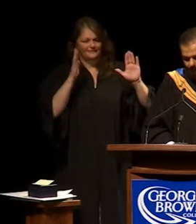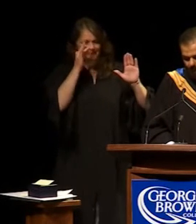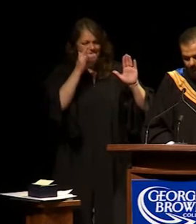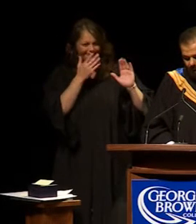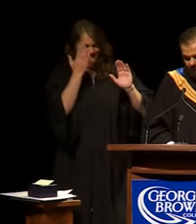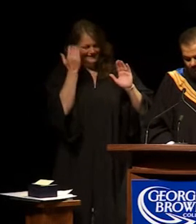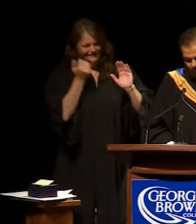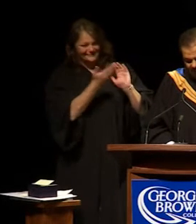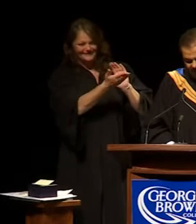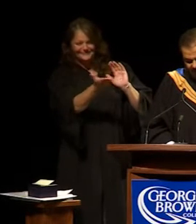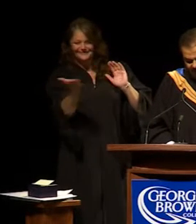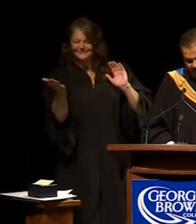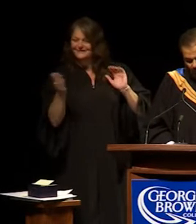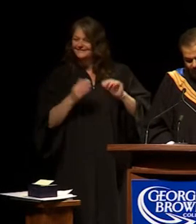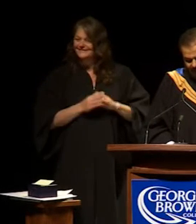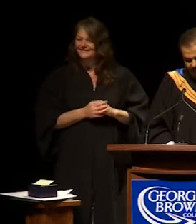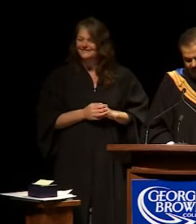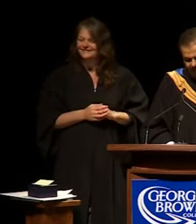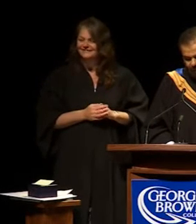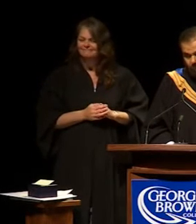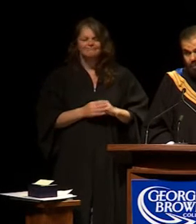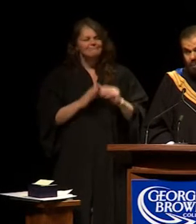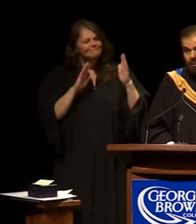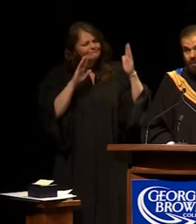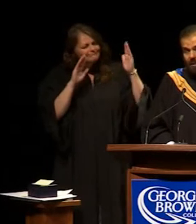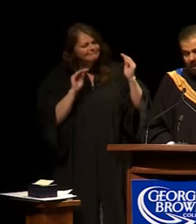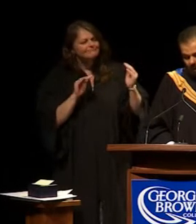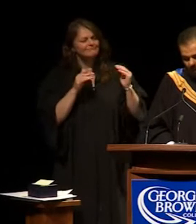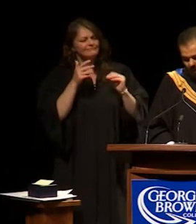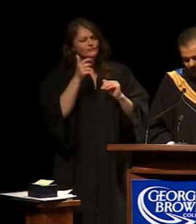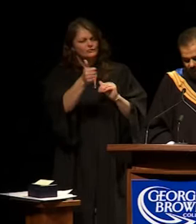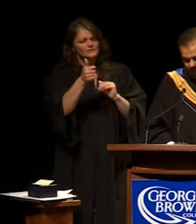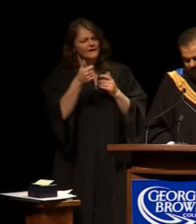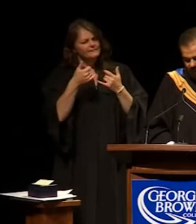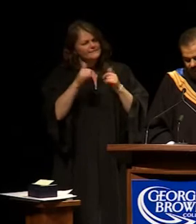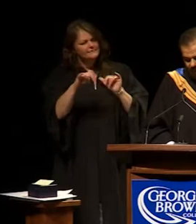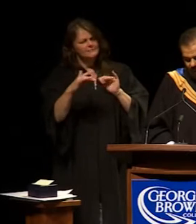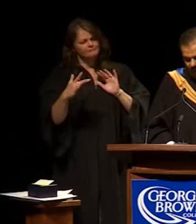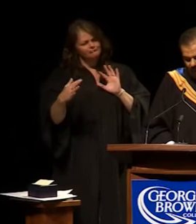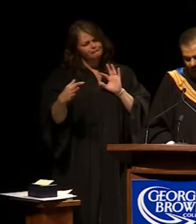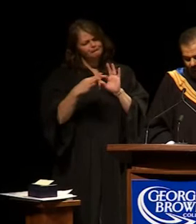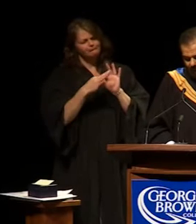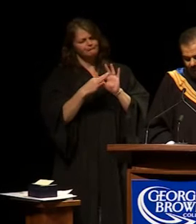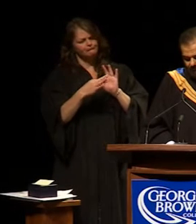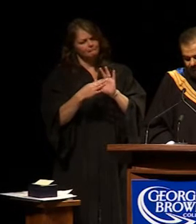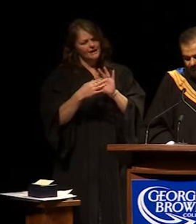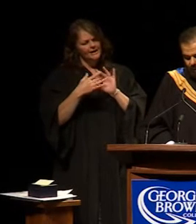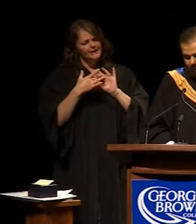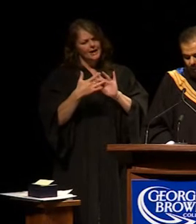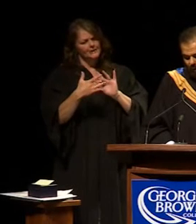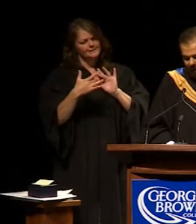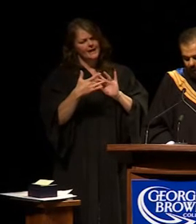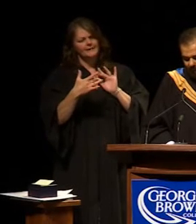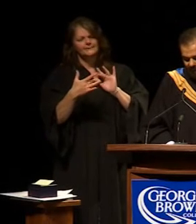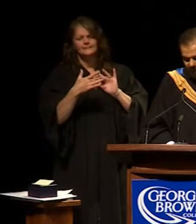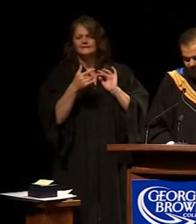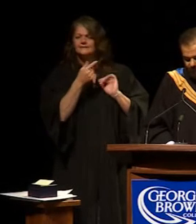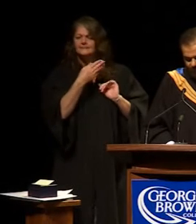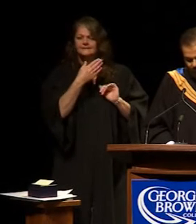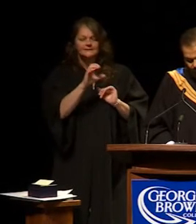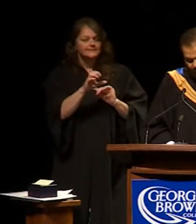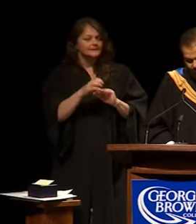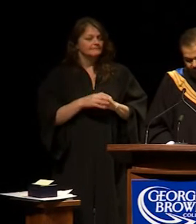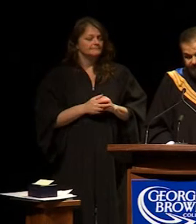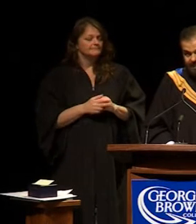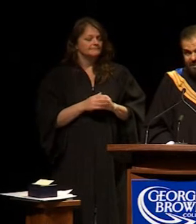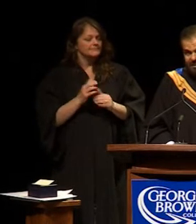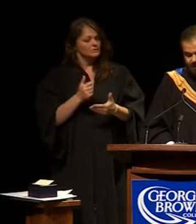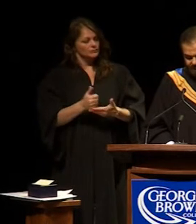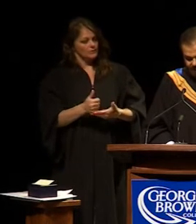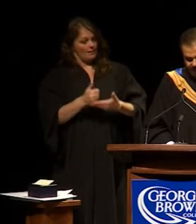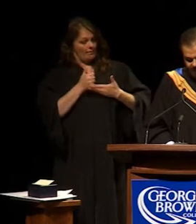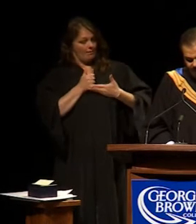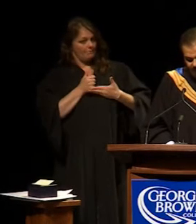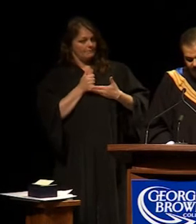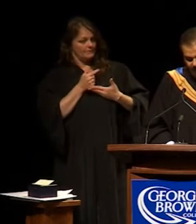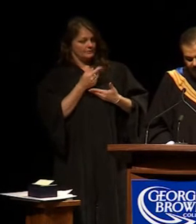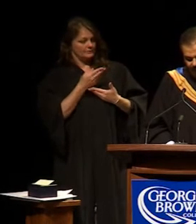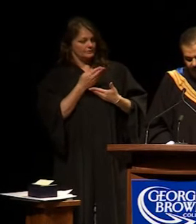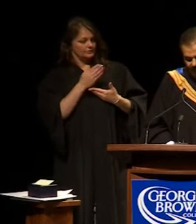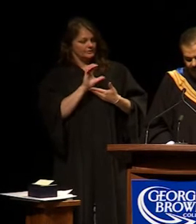We hope you will stay connected to George Brown College and to help us further